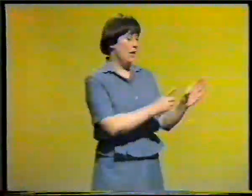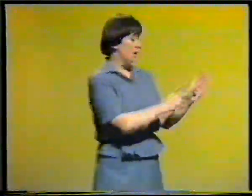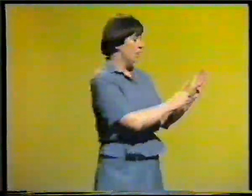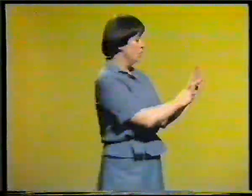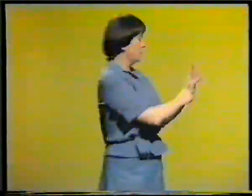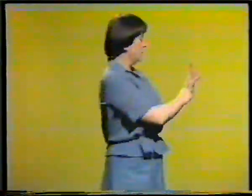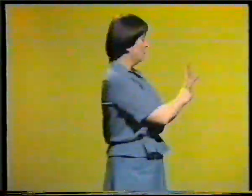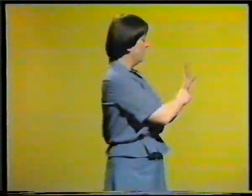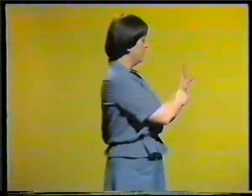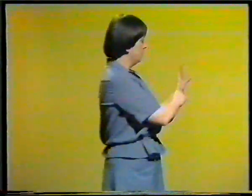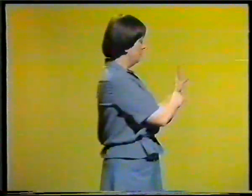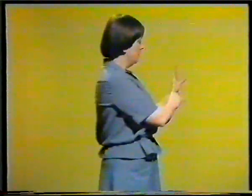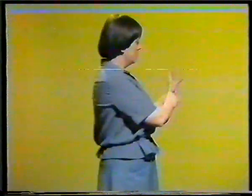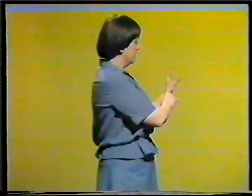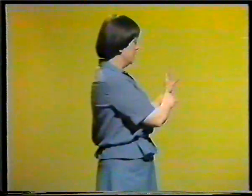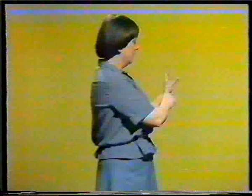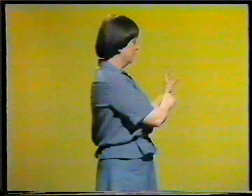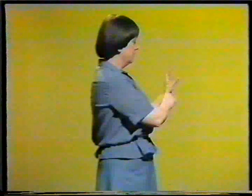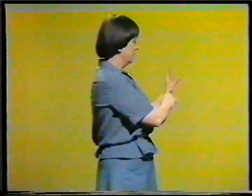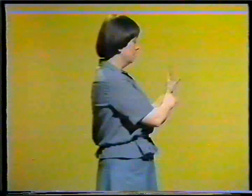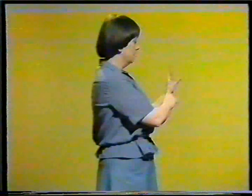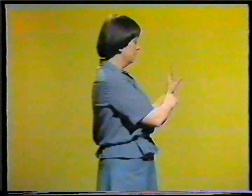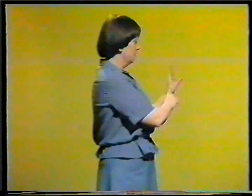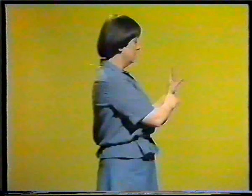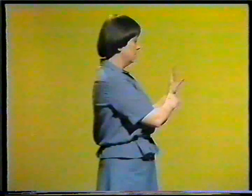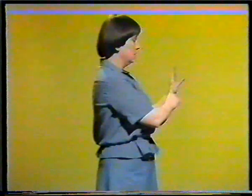Yellow, you take the Y from finger spelling.